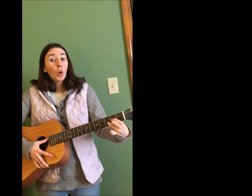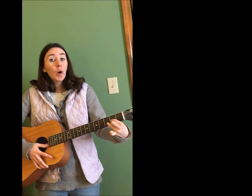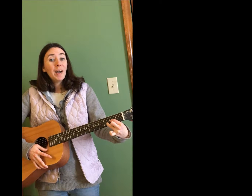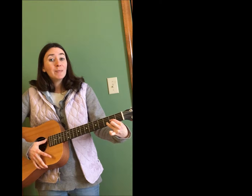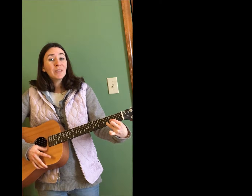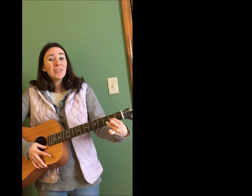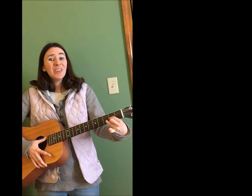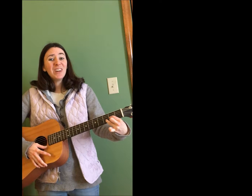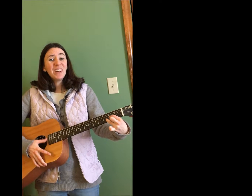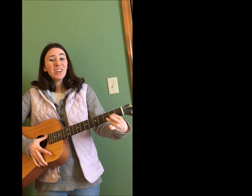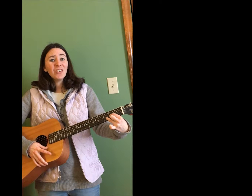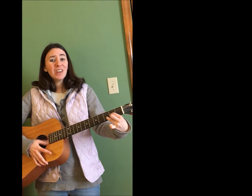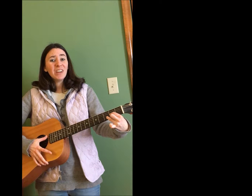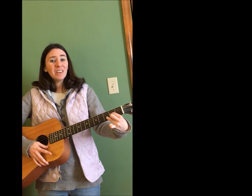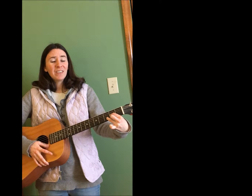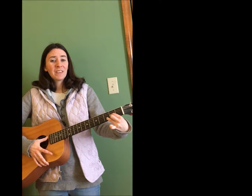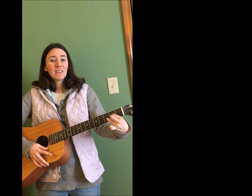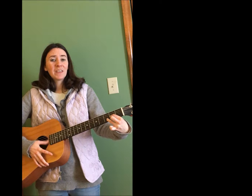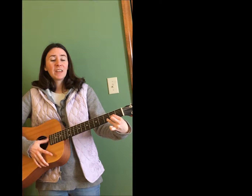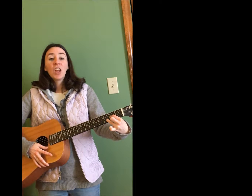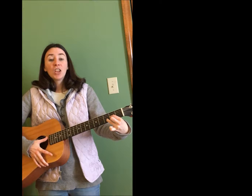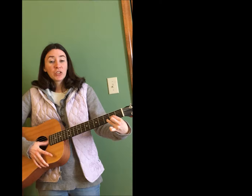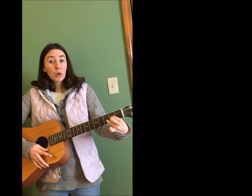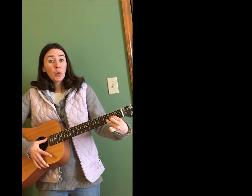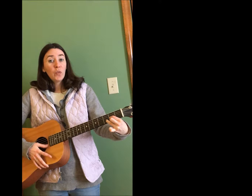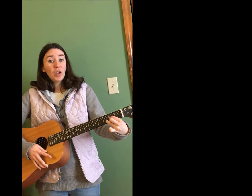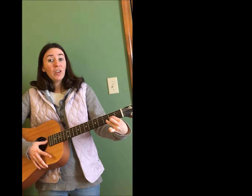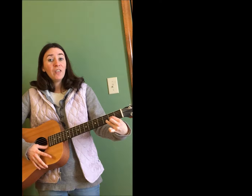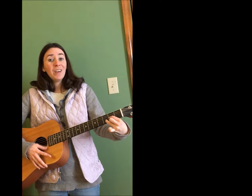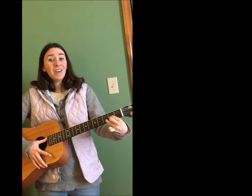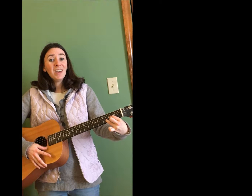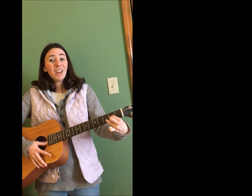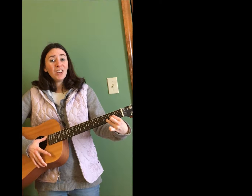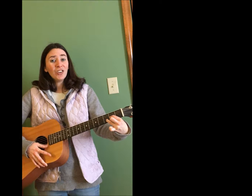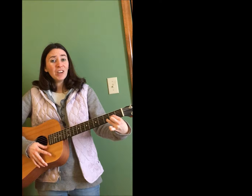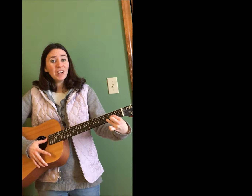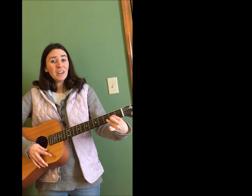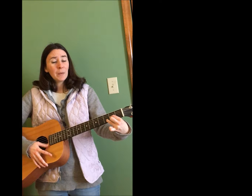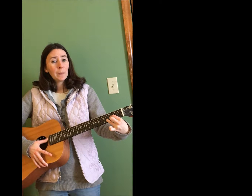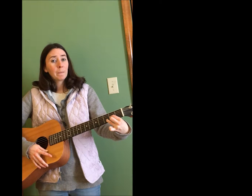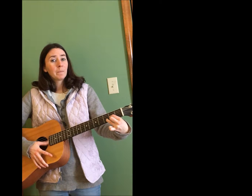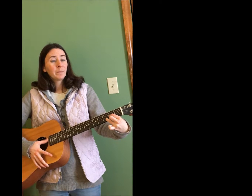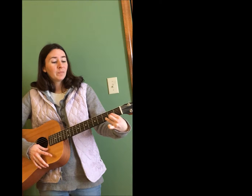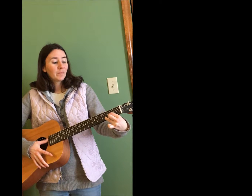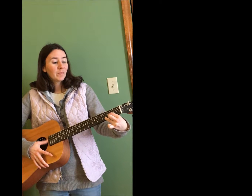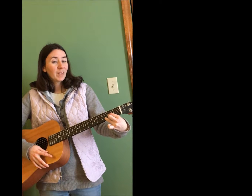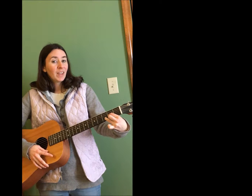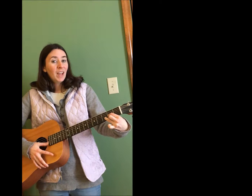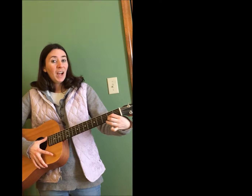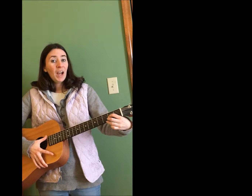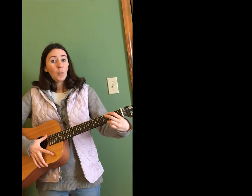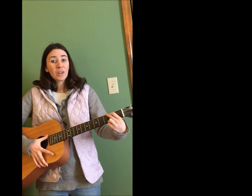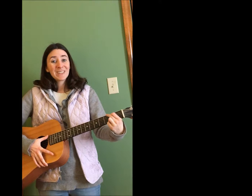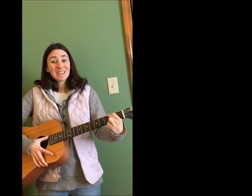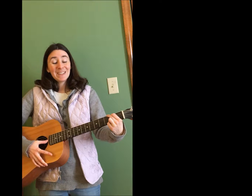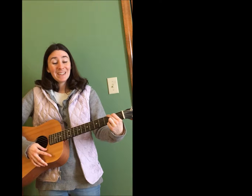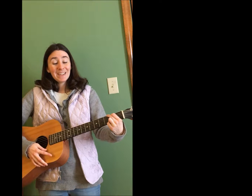Oh, I'm so hungry, so very, very hungry. I want to